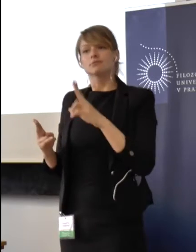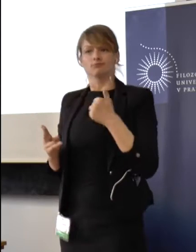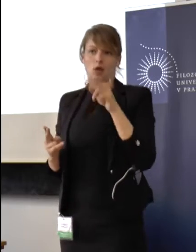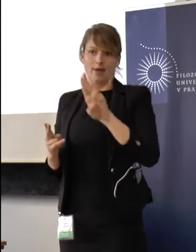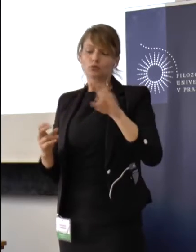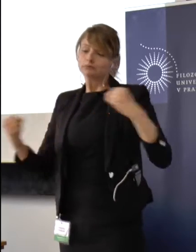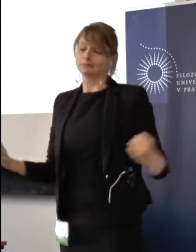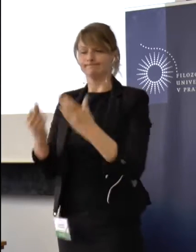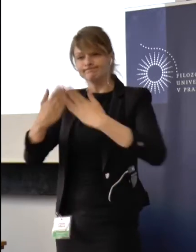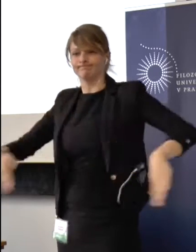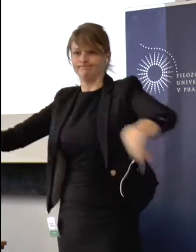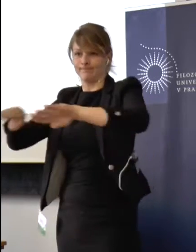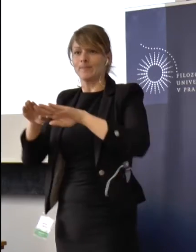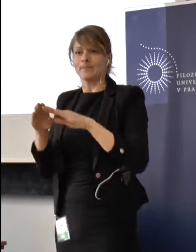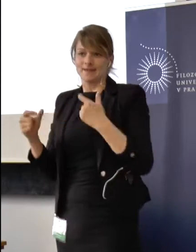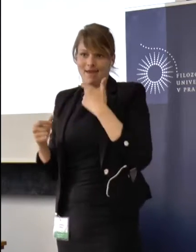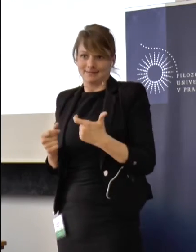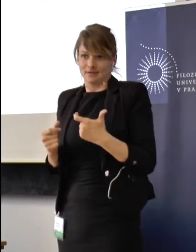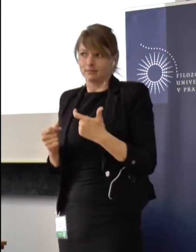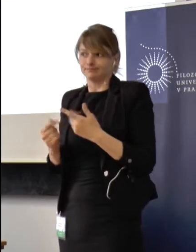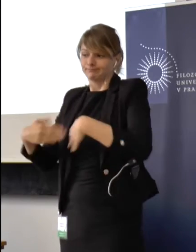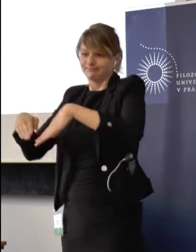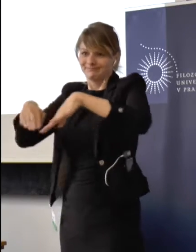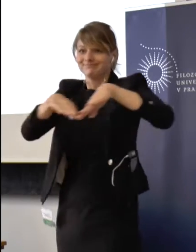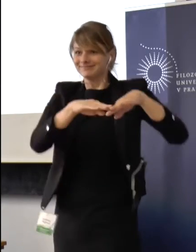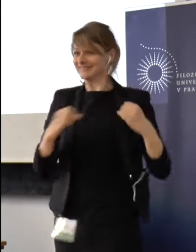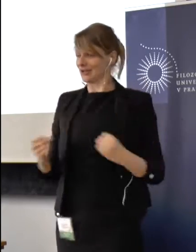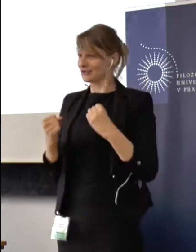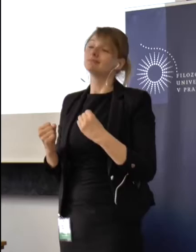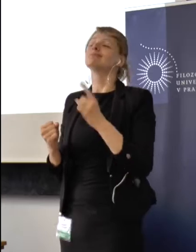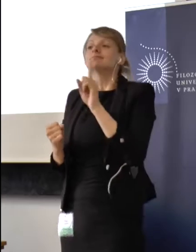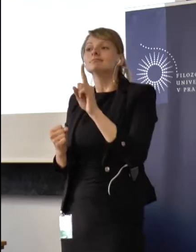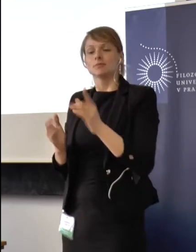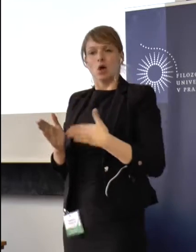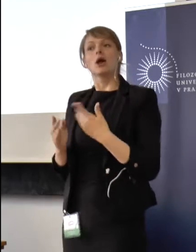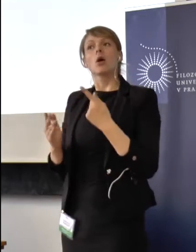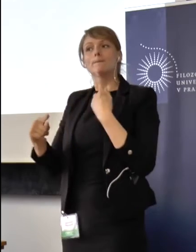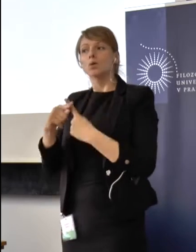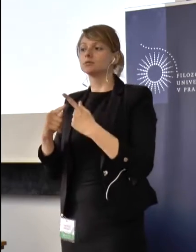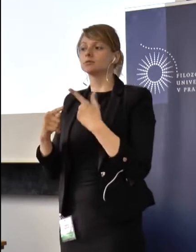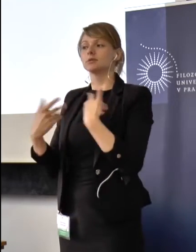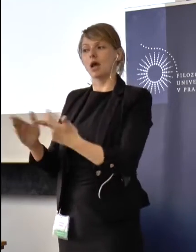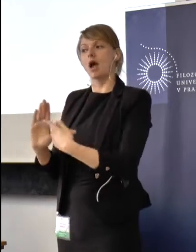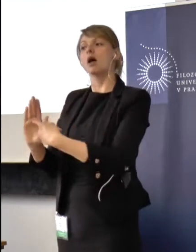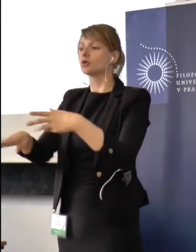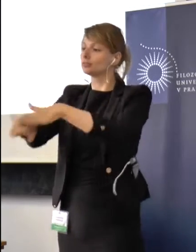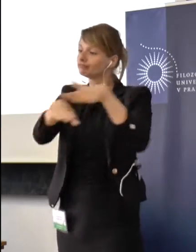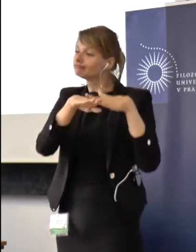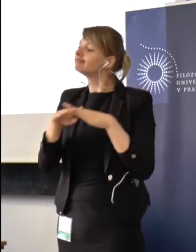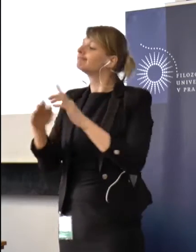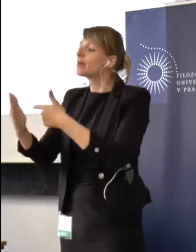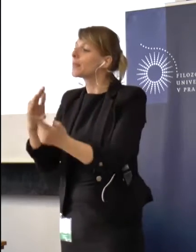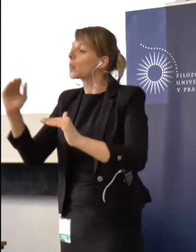languages, once more, because those languages are Ausgebaut, they are elaborated language systems, and they have a